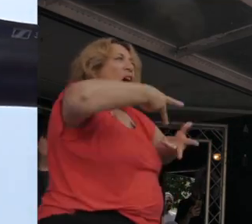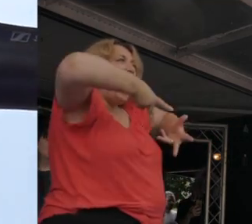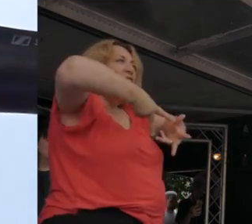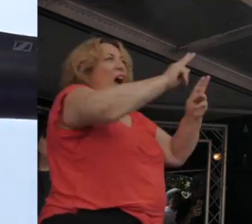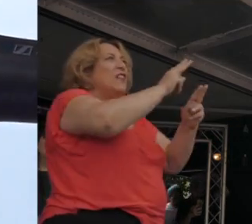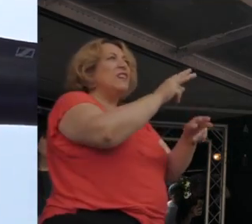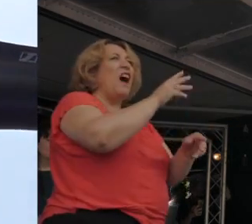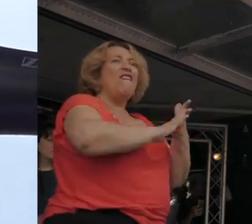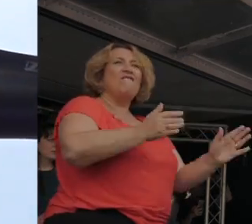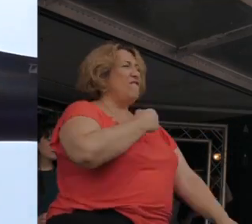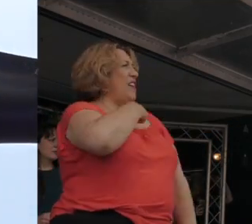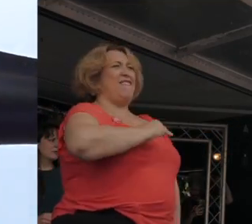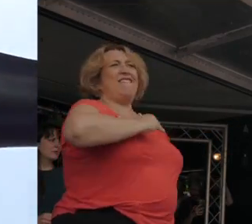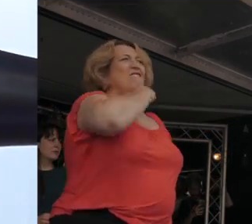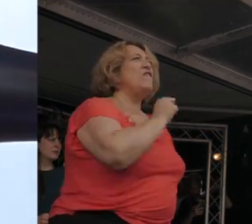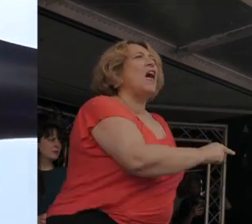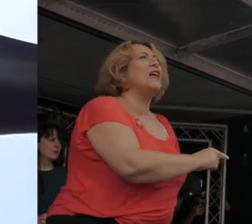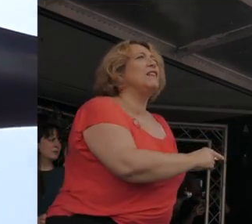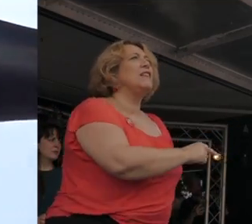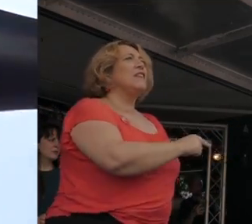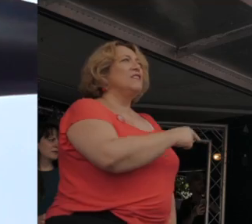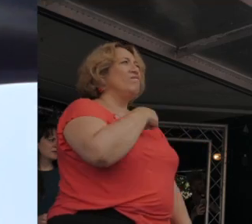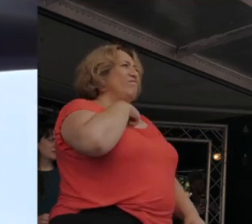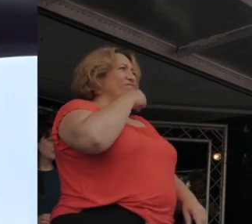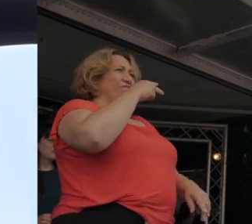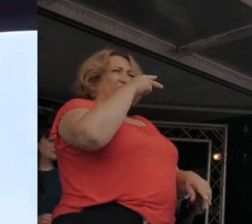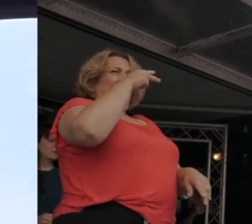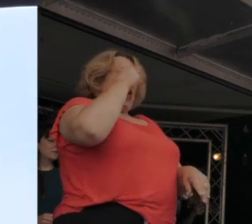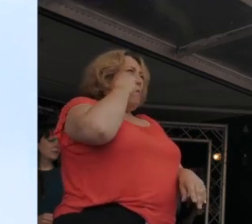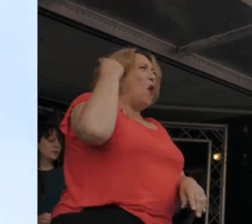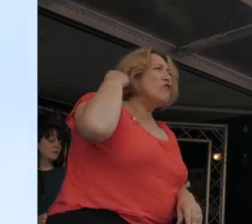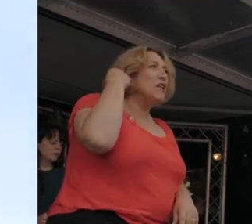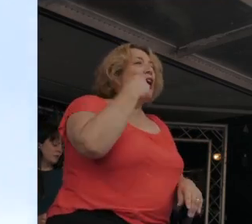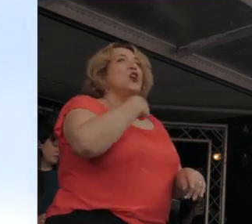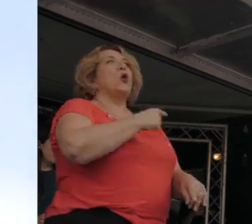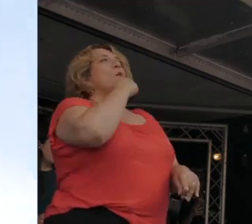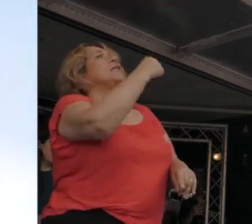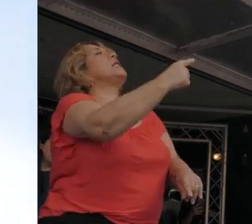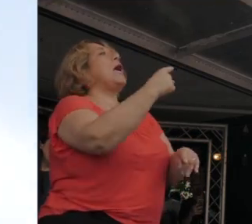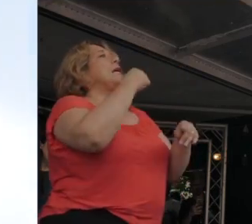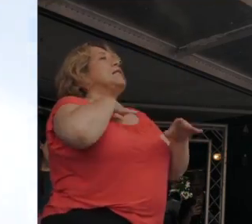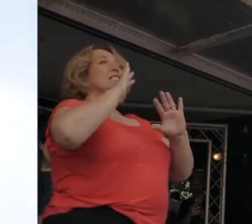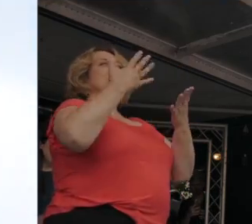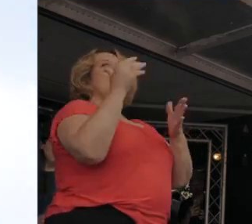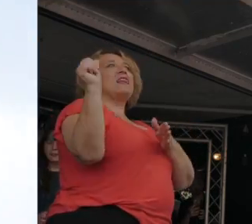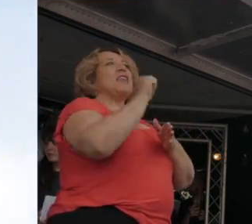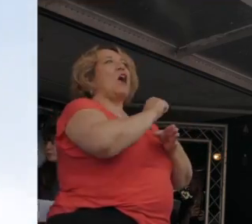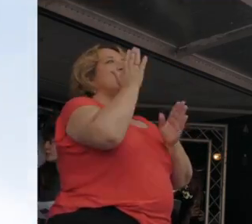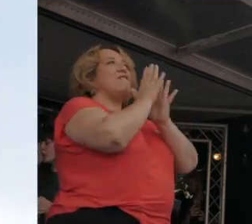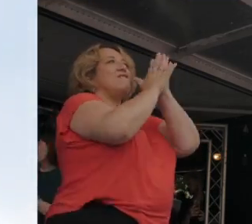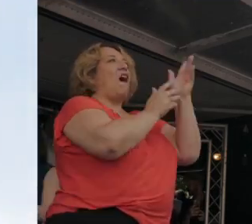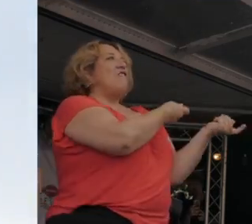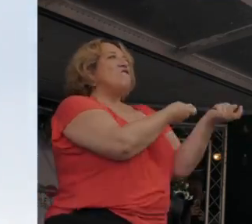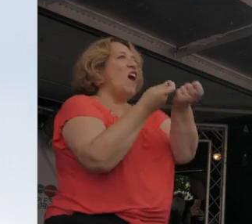that hypocrisy. So we're saying this. They've cut 10,000 firefighters, we'll give them their jobs